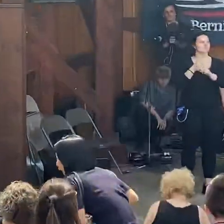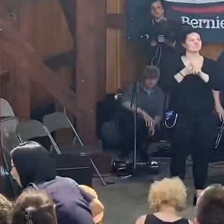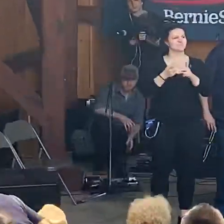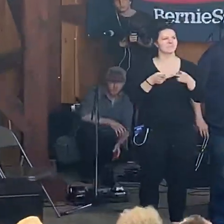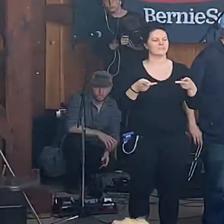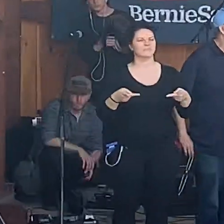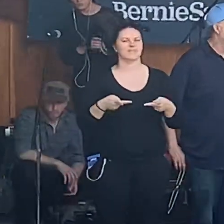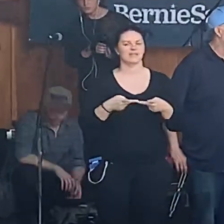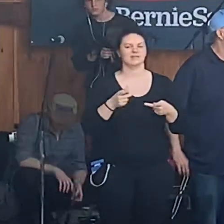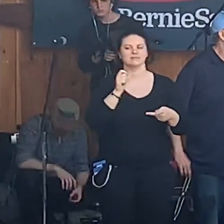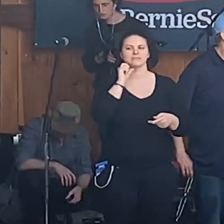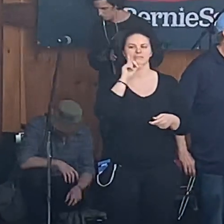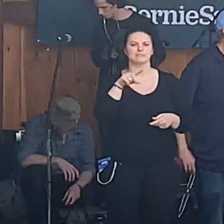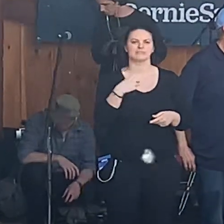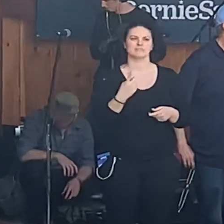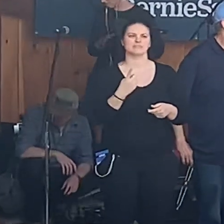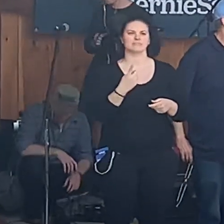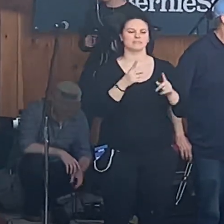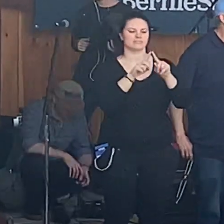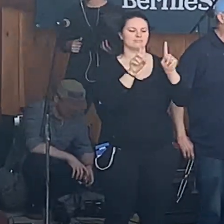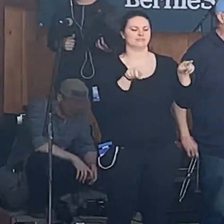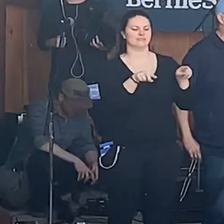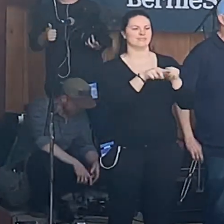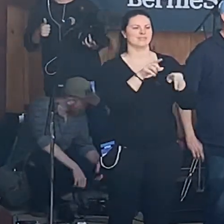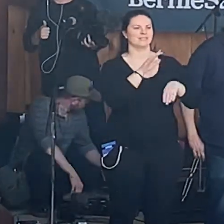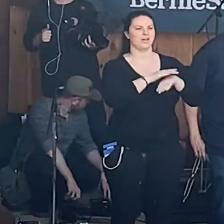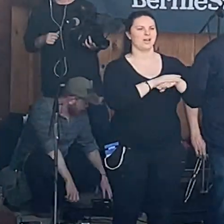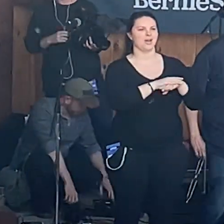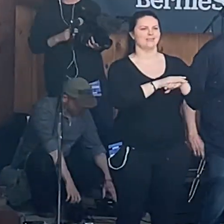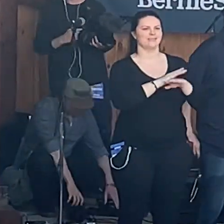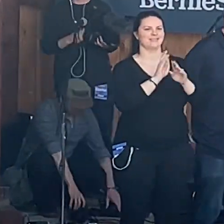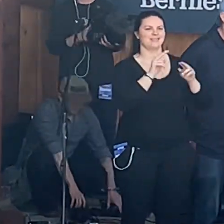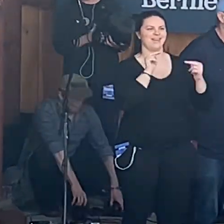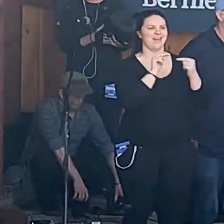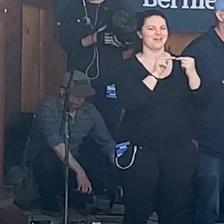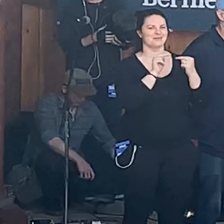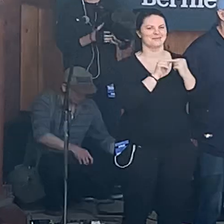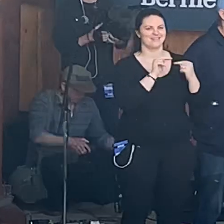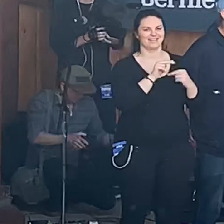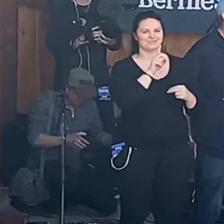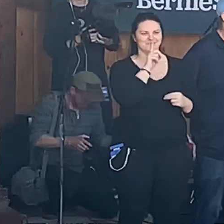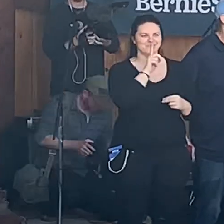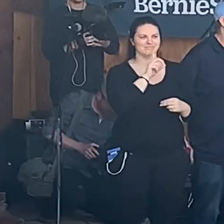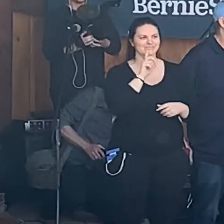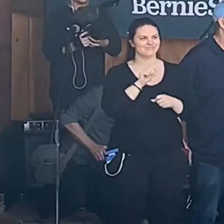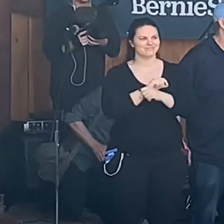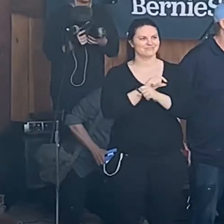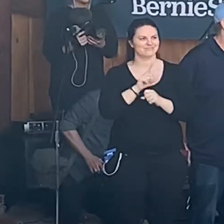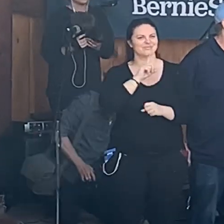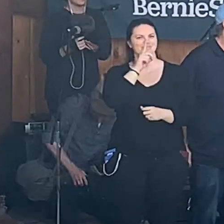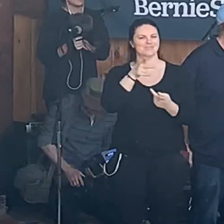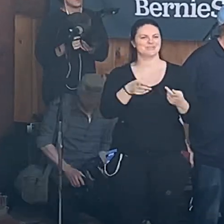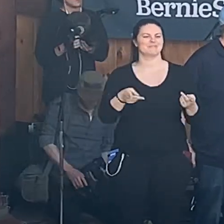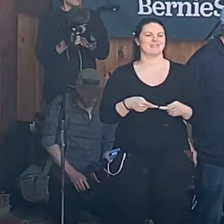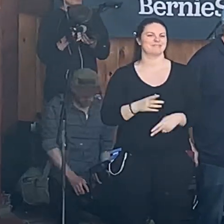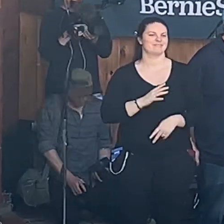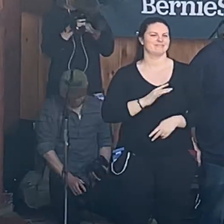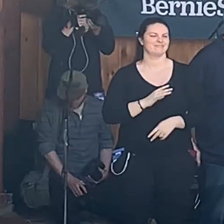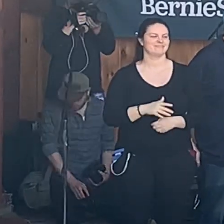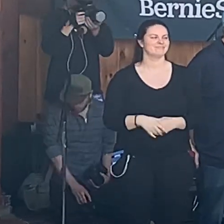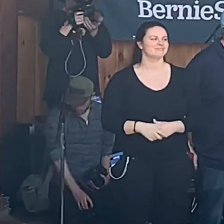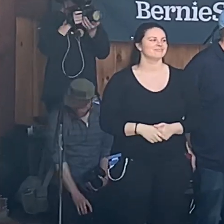place, not just a sign on the interstate. And what an amazing place. So, you